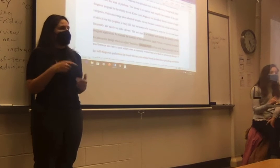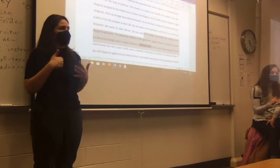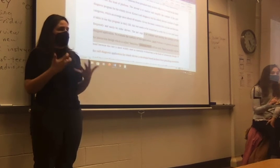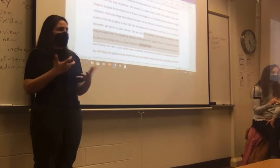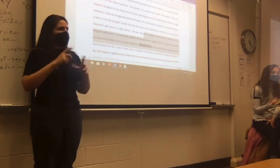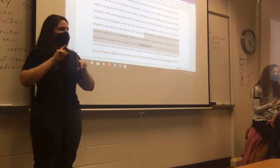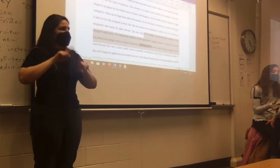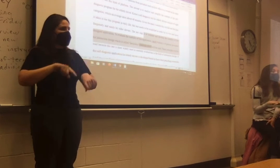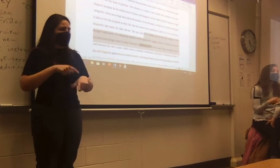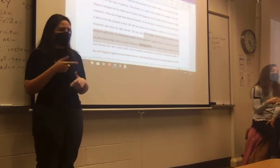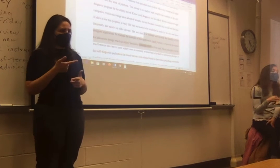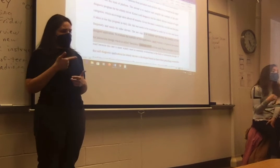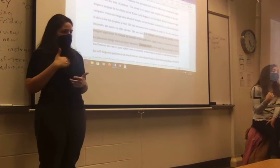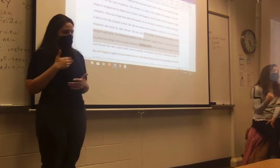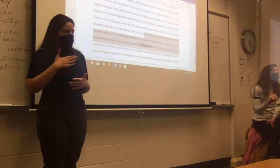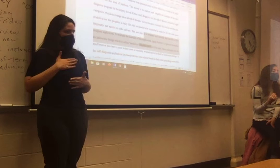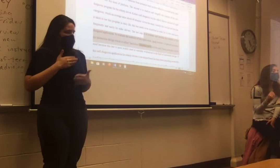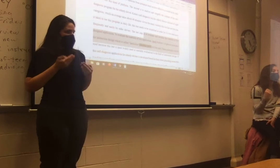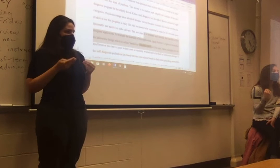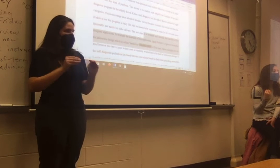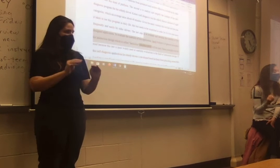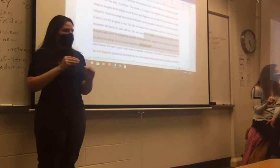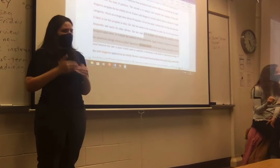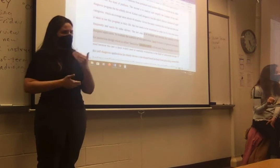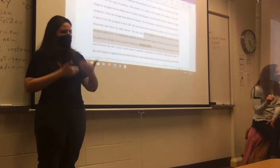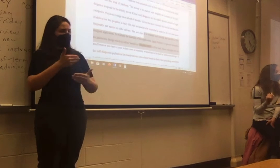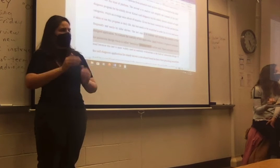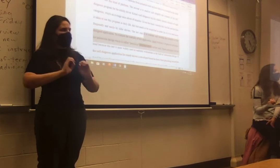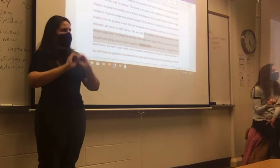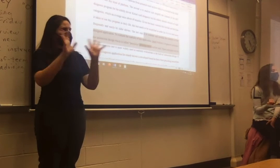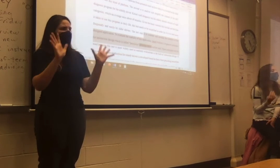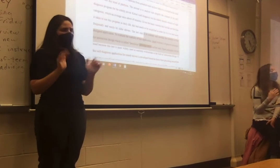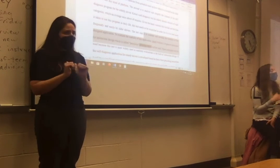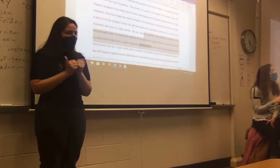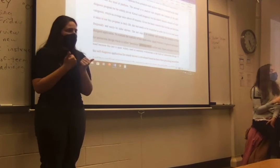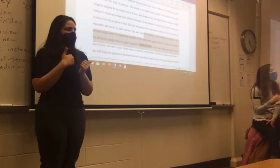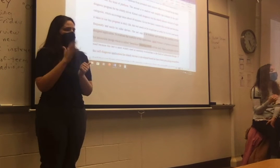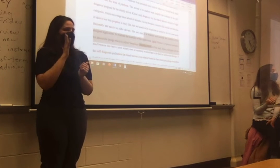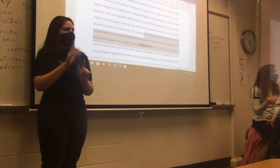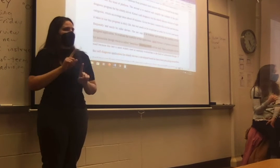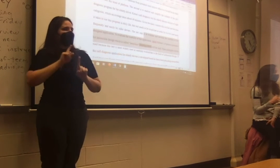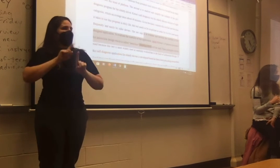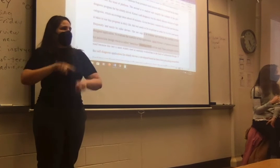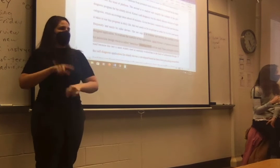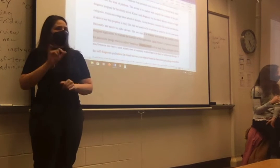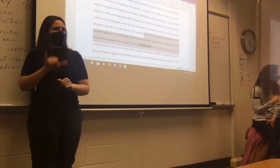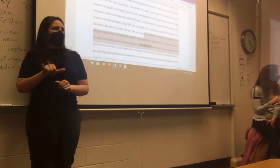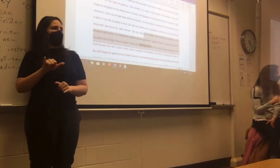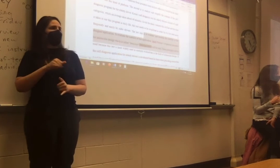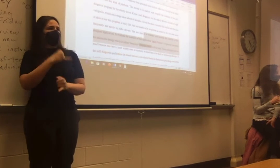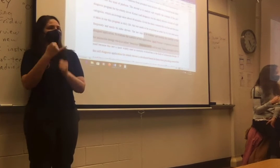methods? And make it clear how your methods will allow you to answer your research question, okay?